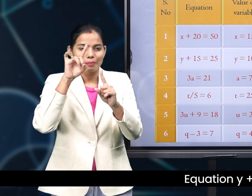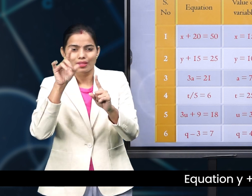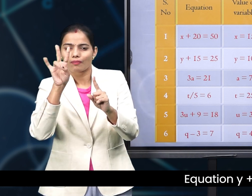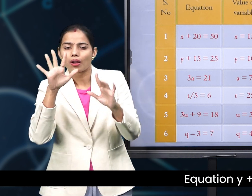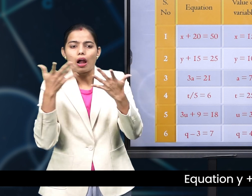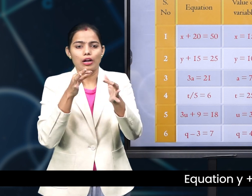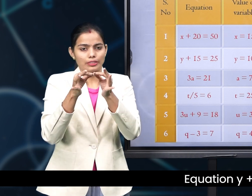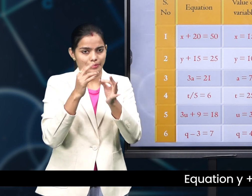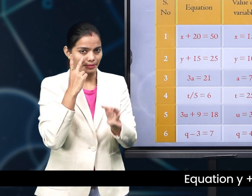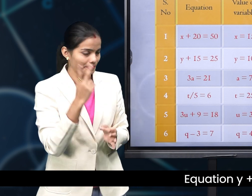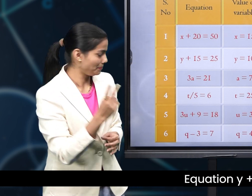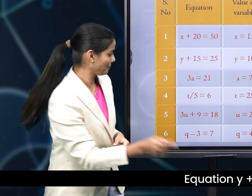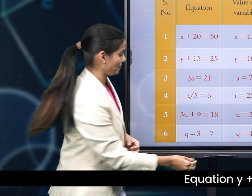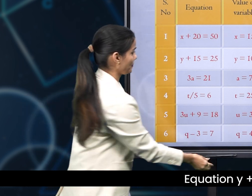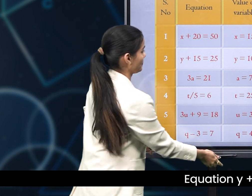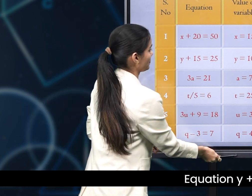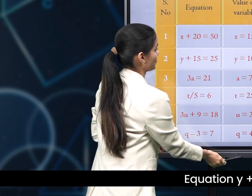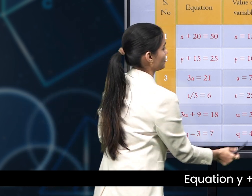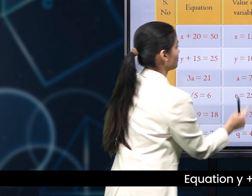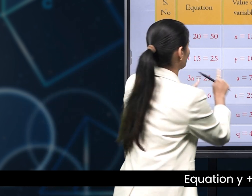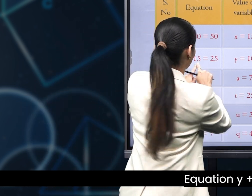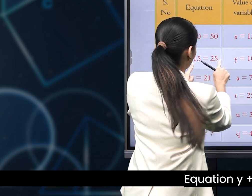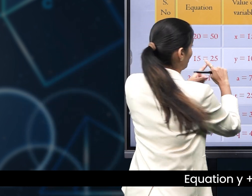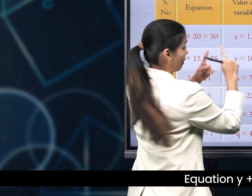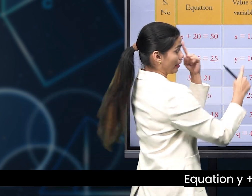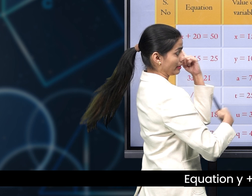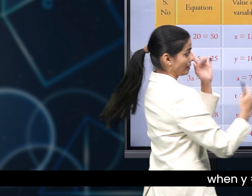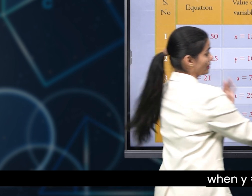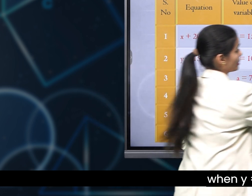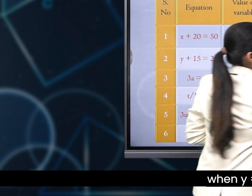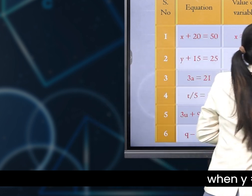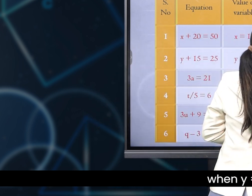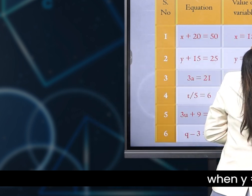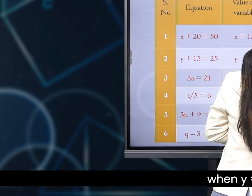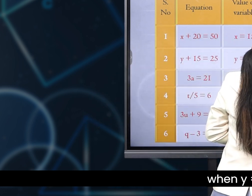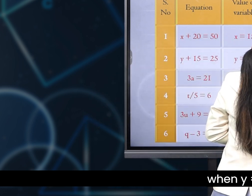equation y plus 15 is equal to 25, when y is equal to 10,